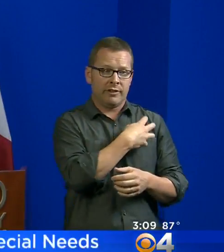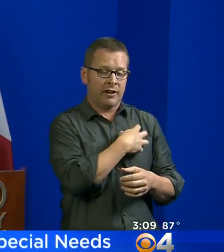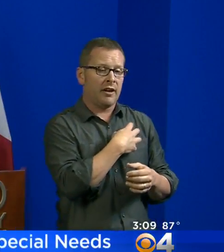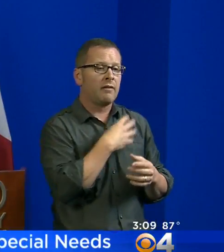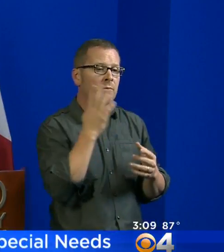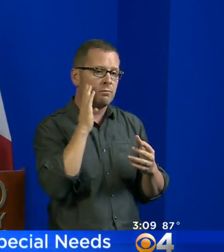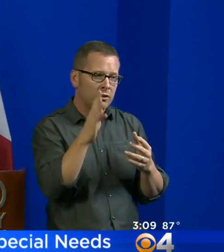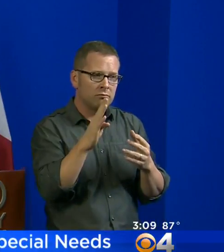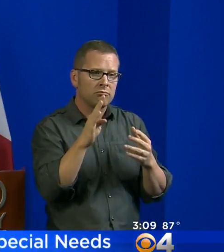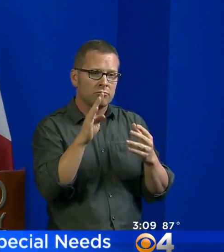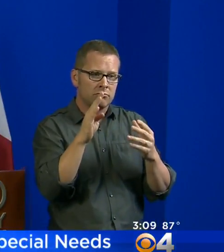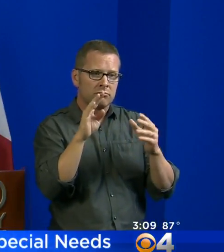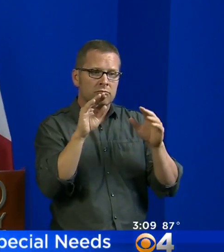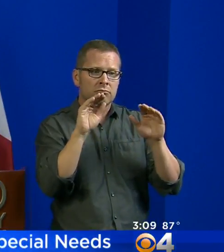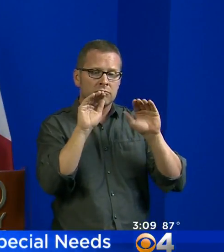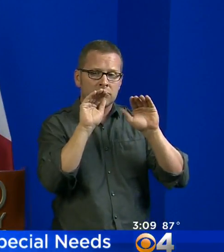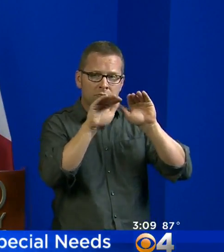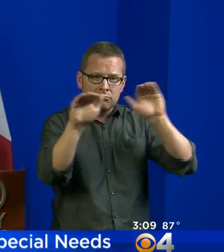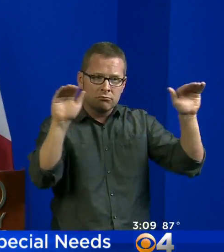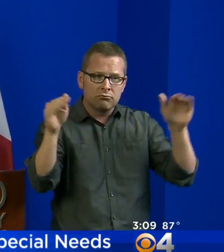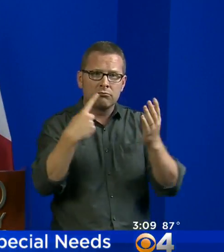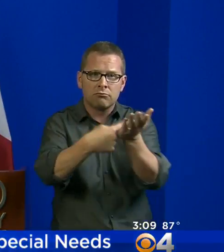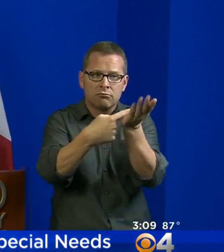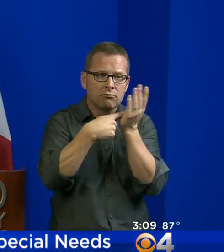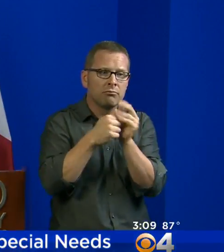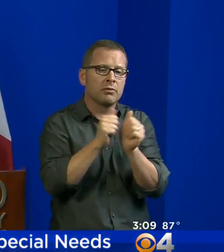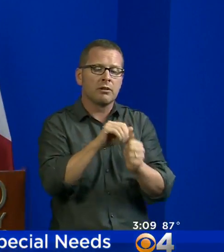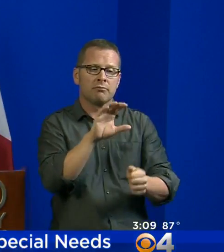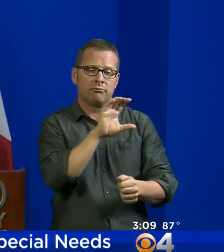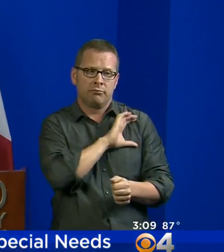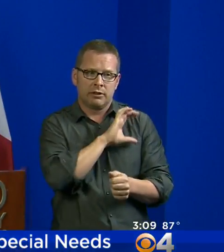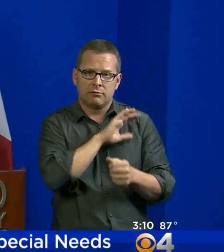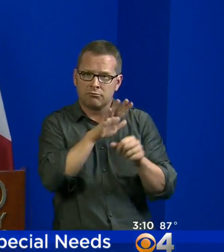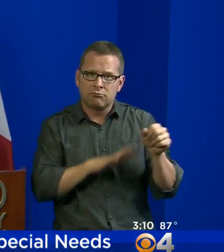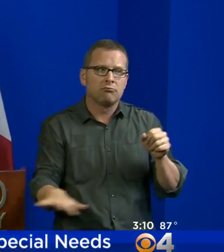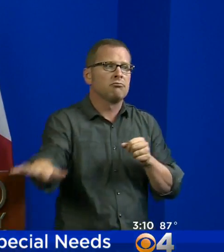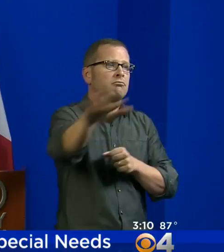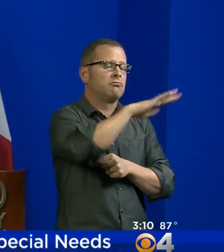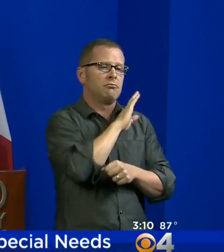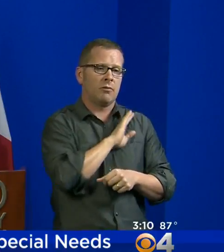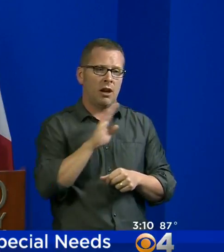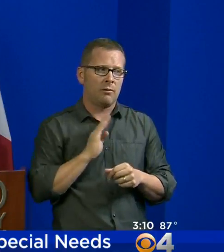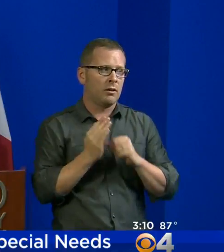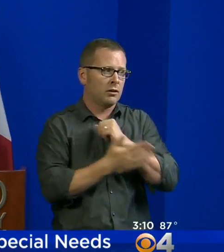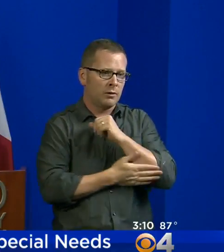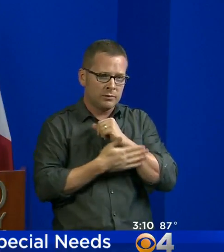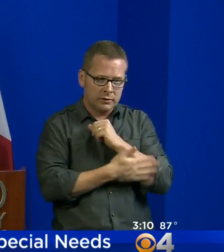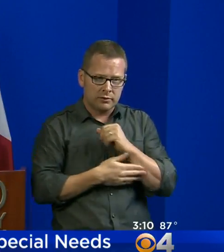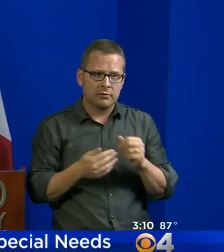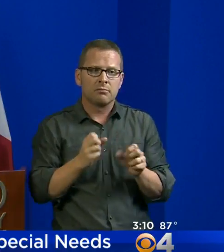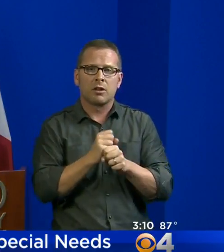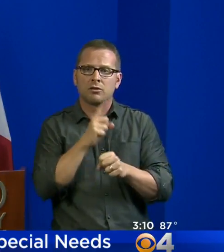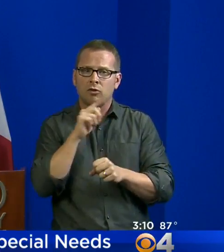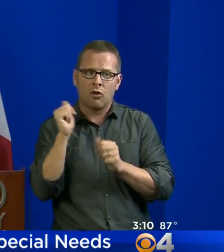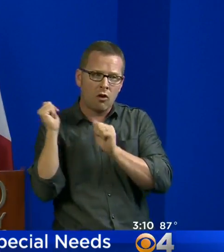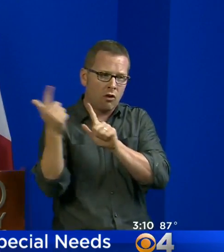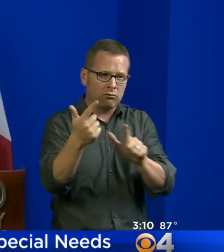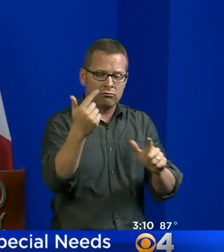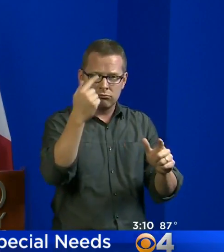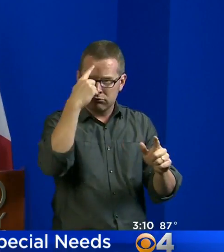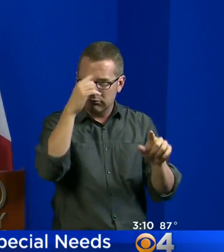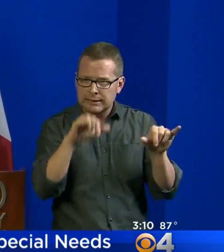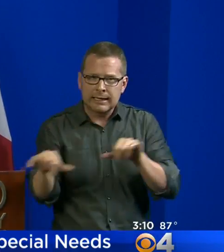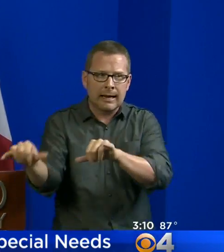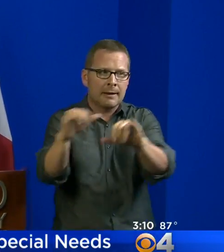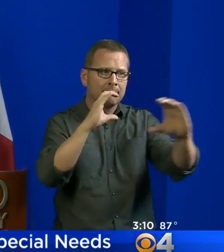County tomorrow to have a conference call so that we're all on the same page and we can work together seamlessly. Mayor, I want to, as a personal point, I want